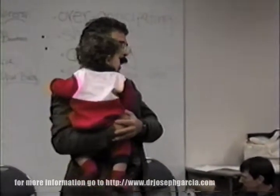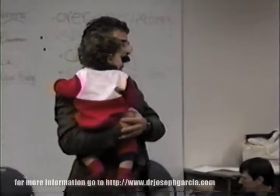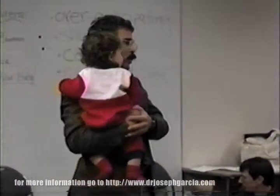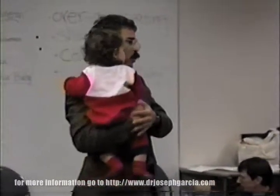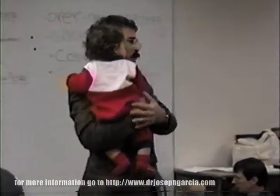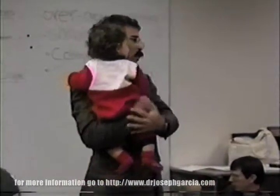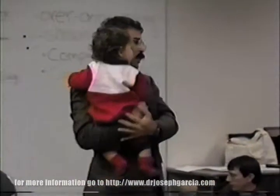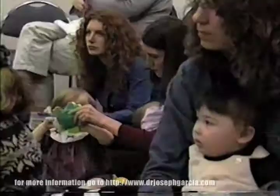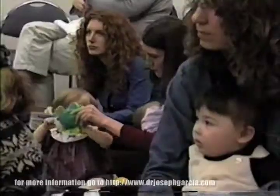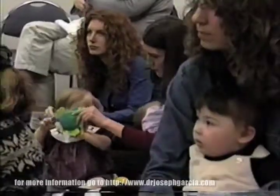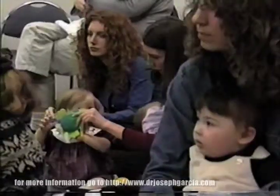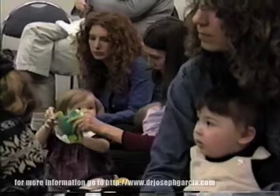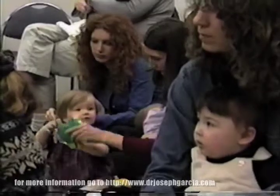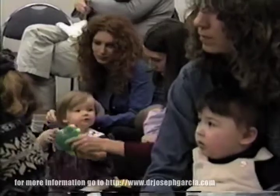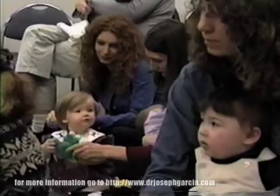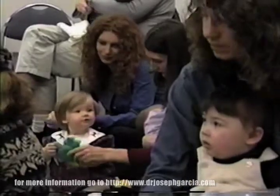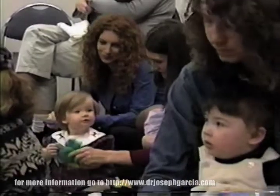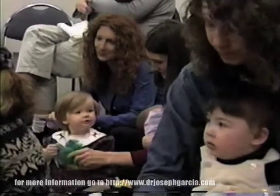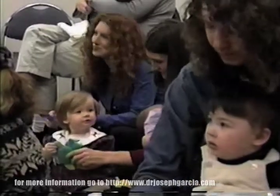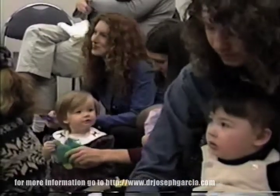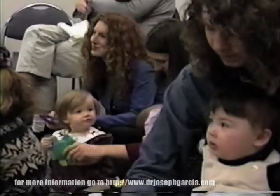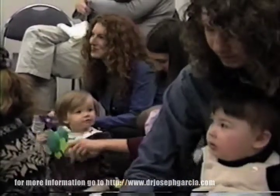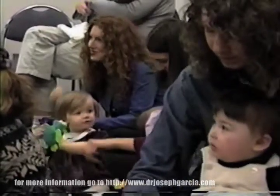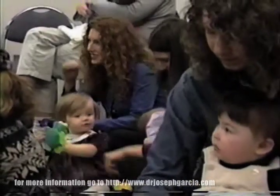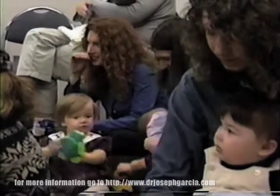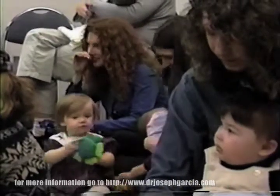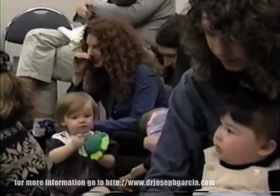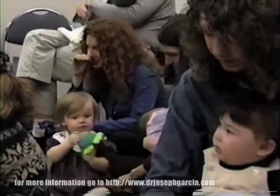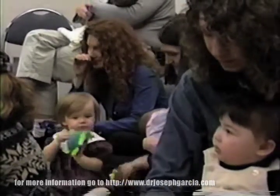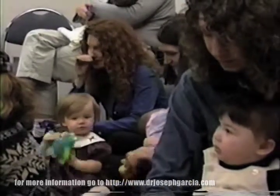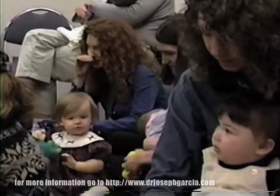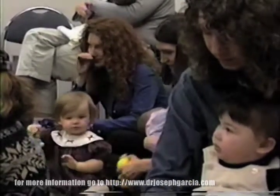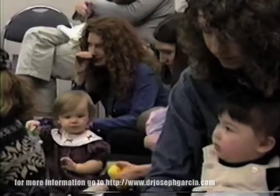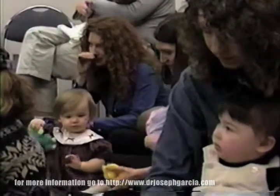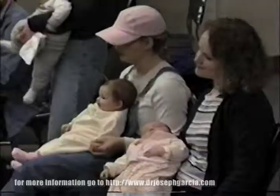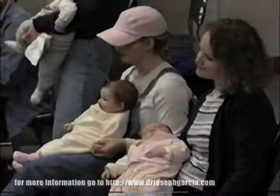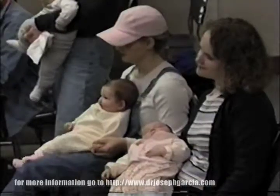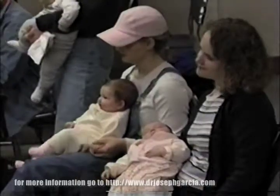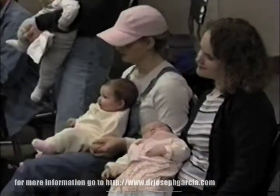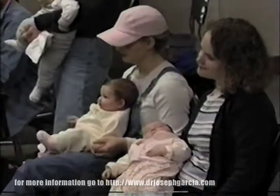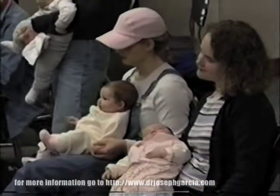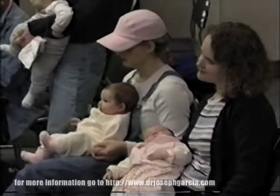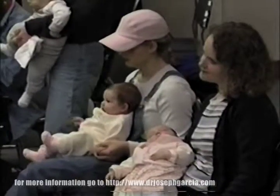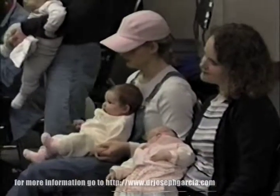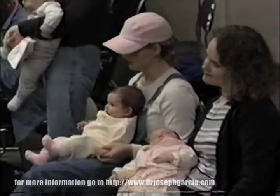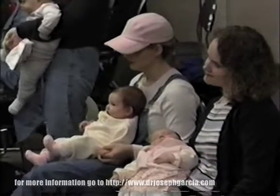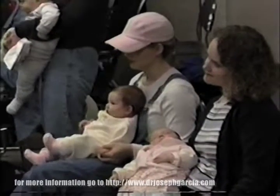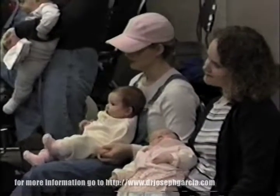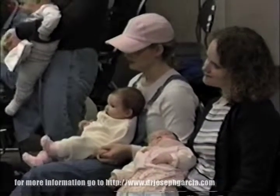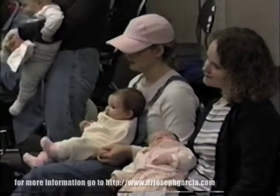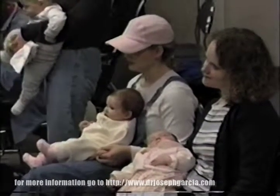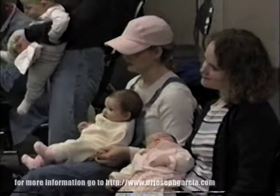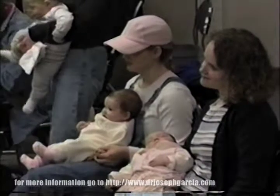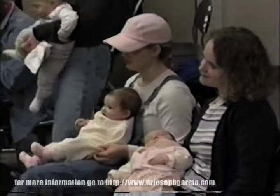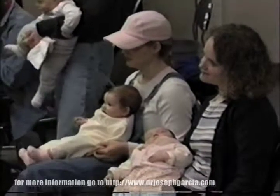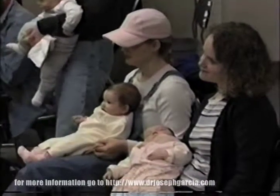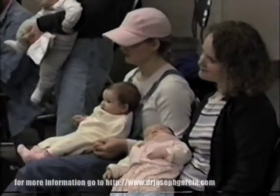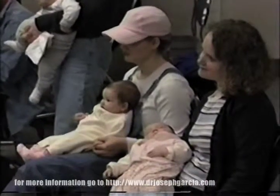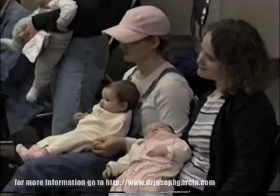months. He says babies will sign back within 6 weeks. Then you can offer the sign first and then give them that item.